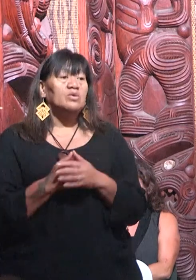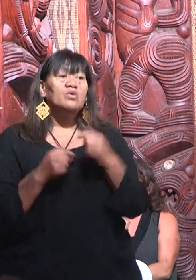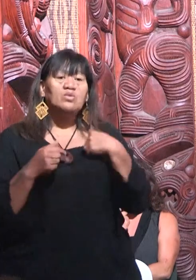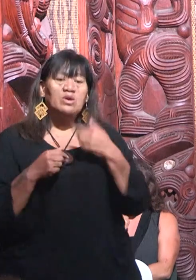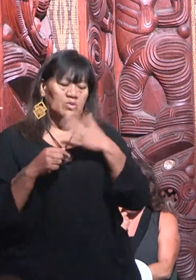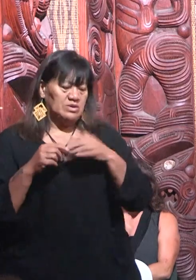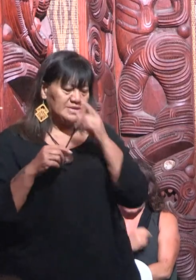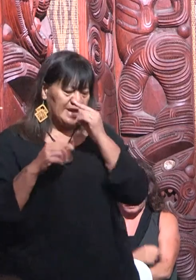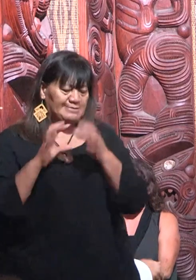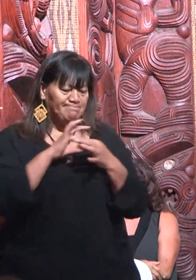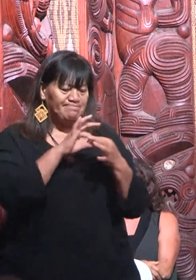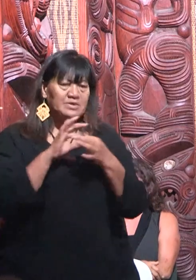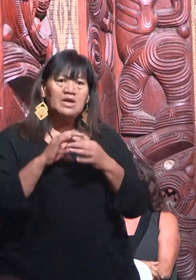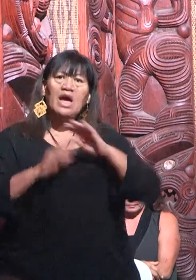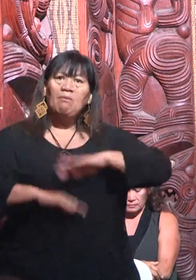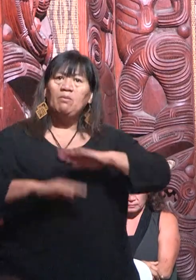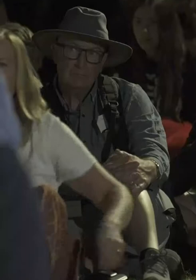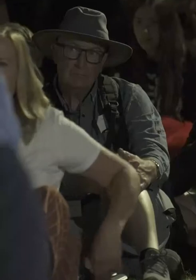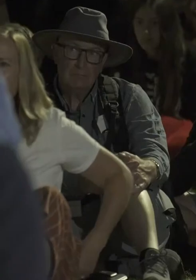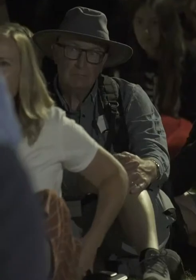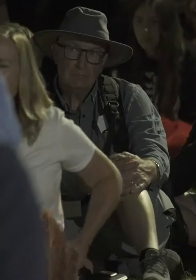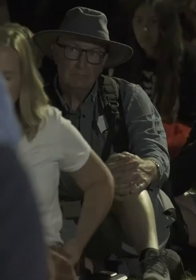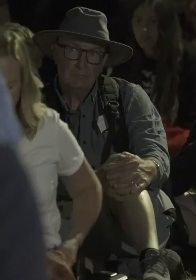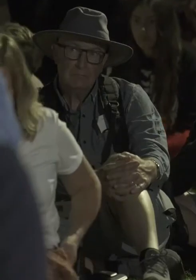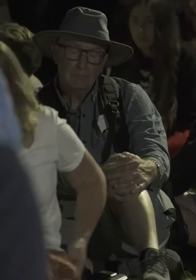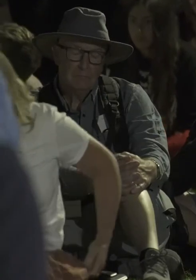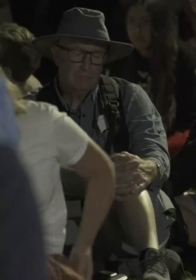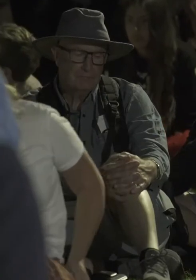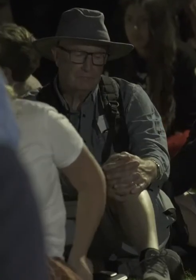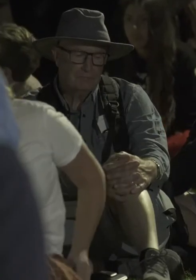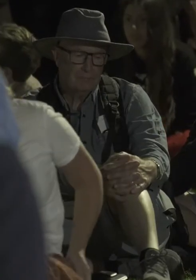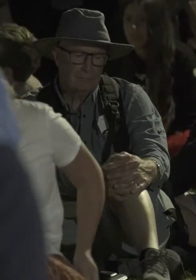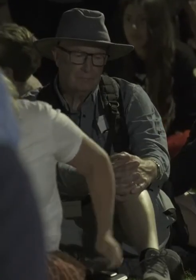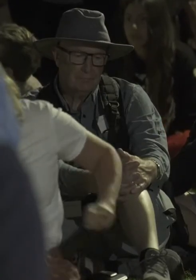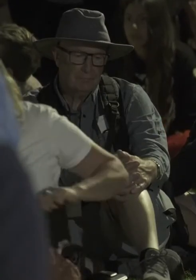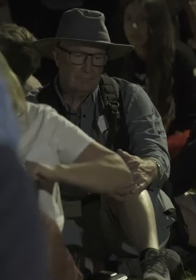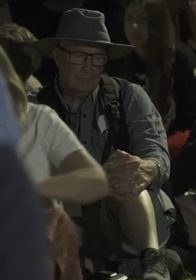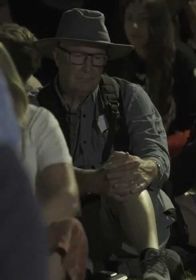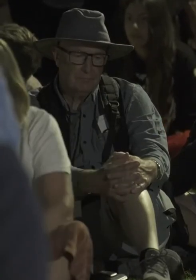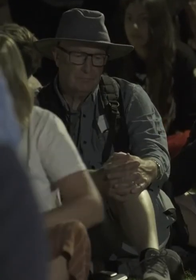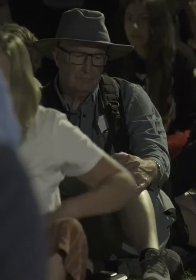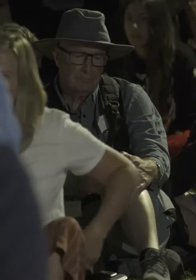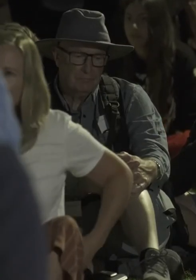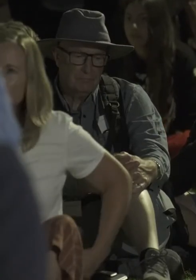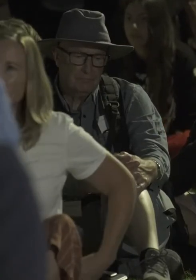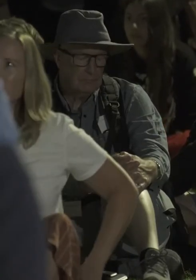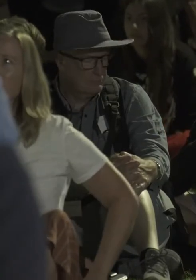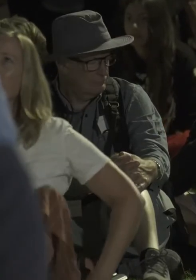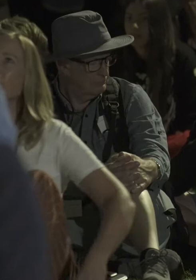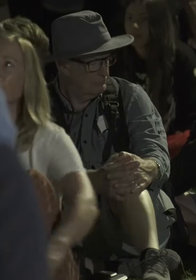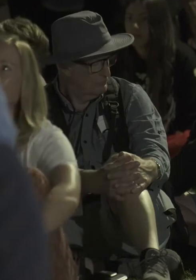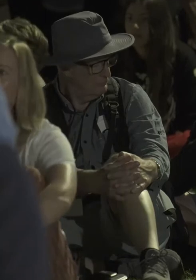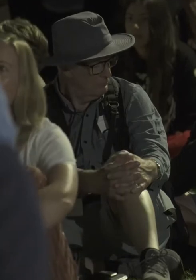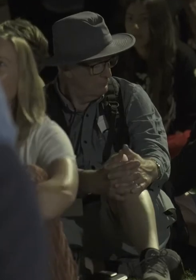ki anohu whakaiti ki mua ki a koe. Teach us to be humble before you.